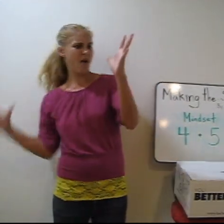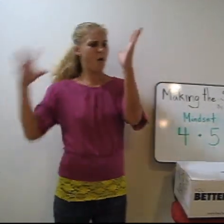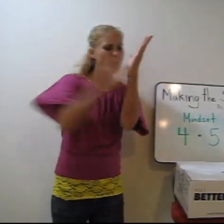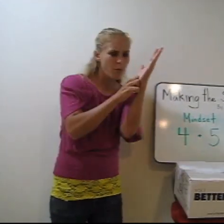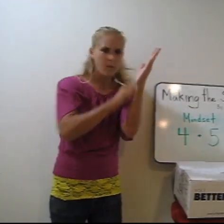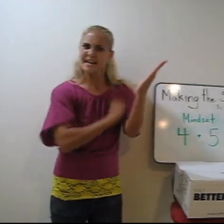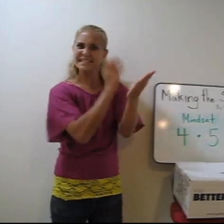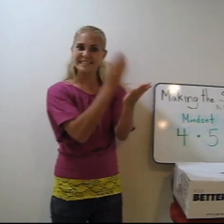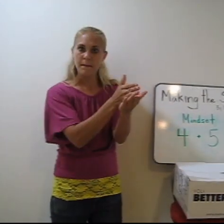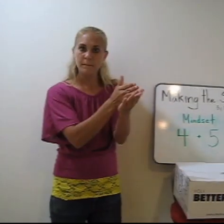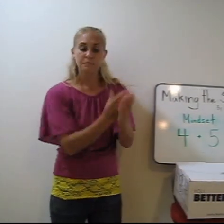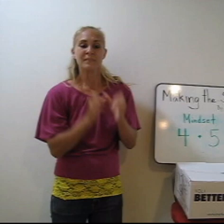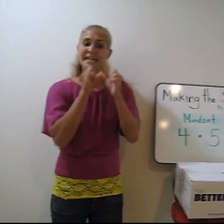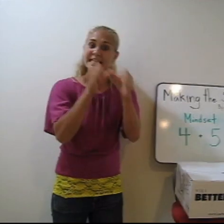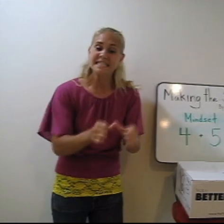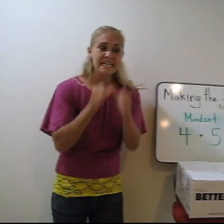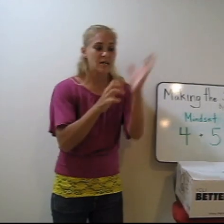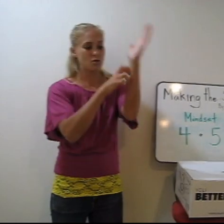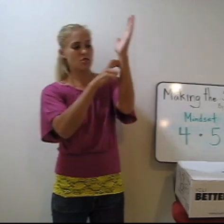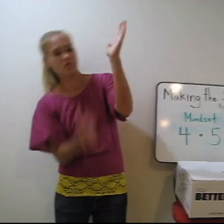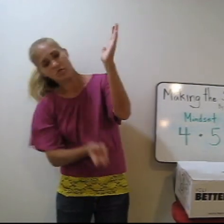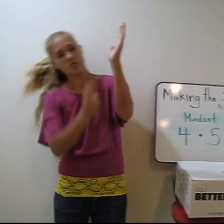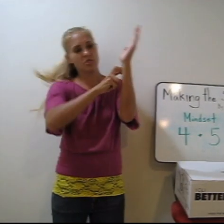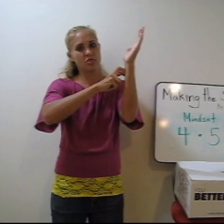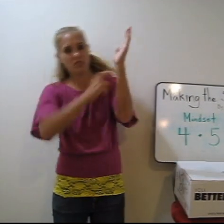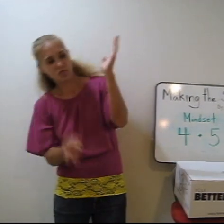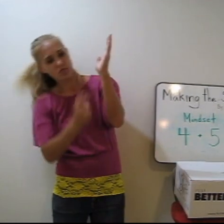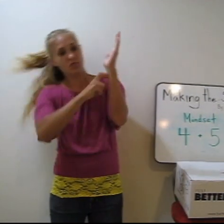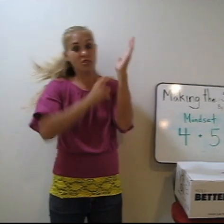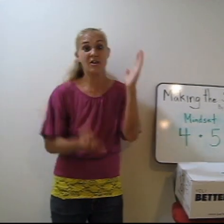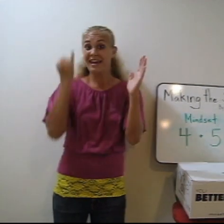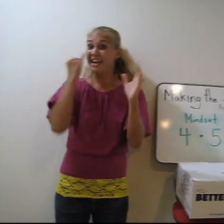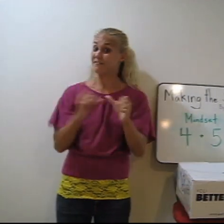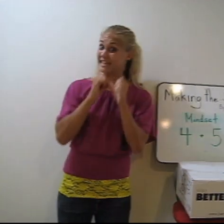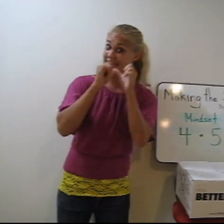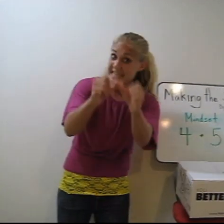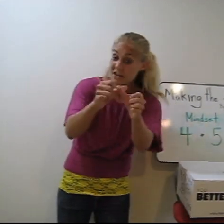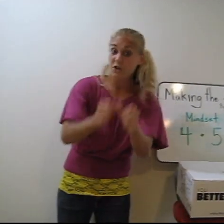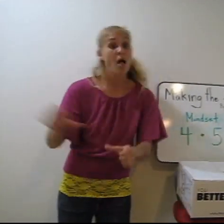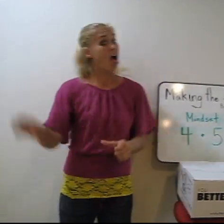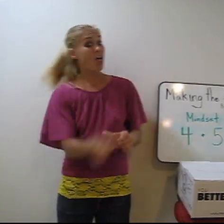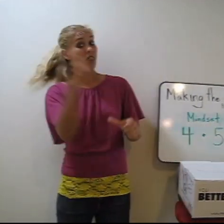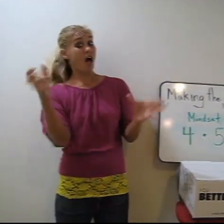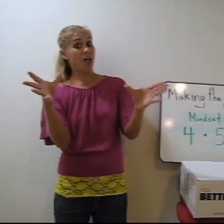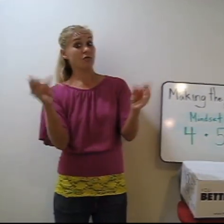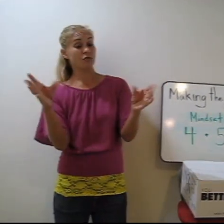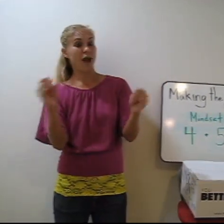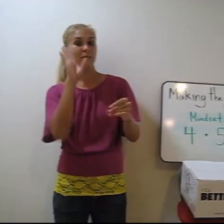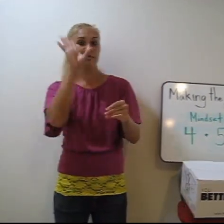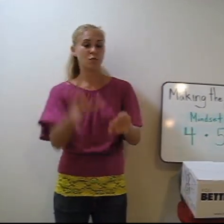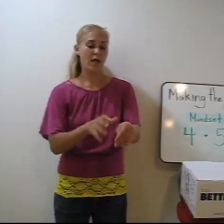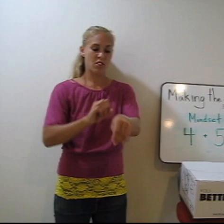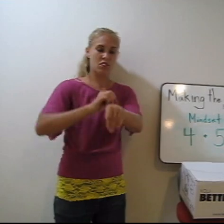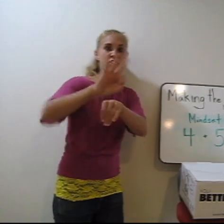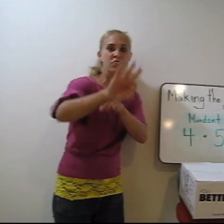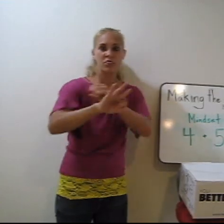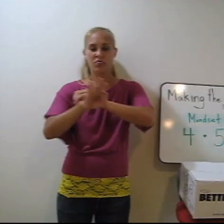They will repeatedly pull him off the side of the cage. If he persists, the others will tear off his claws to keep him from